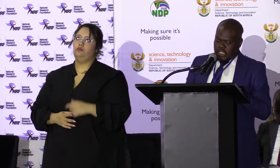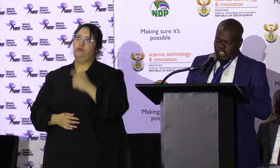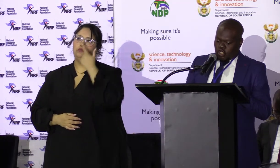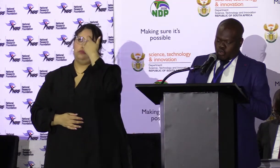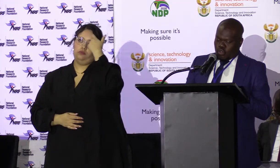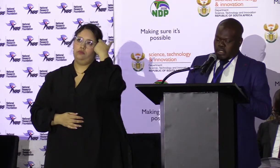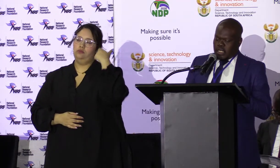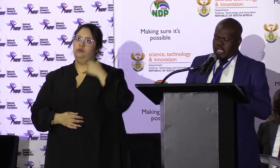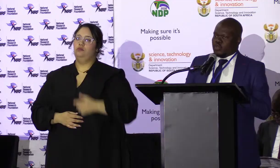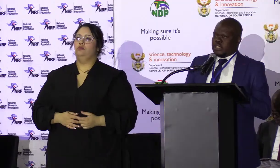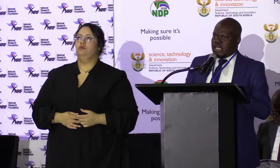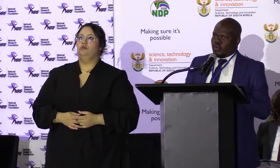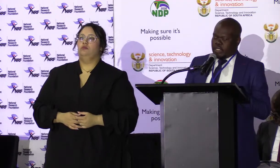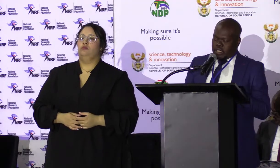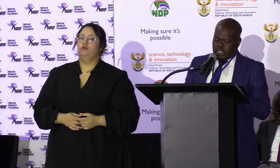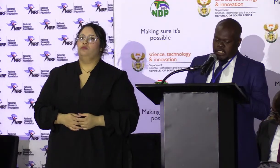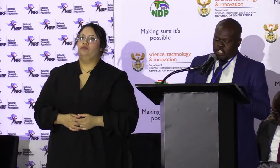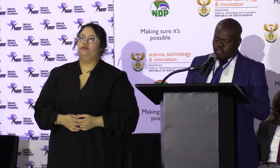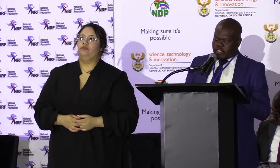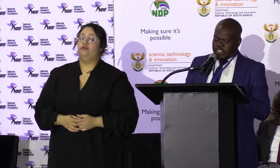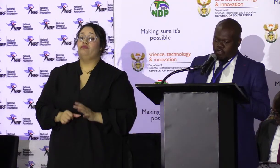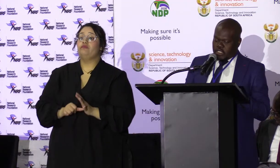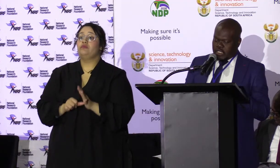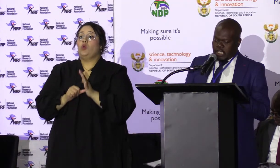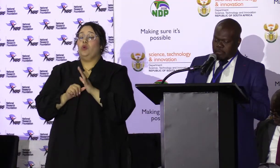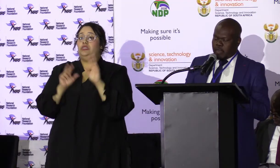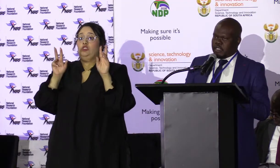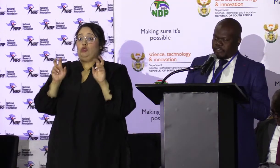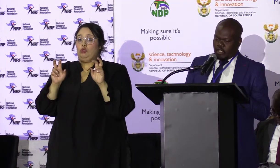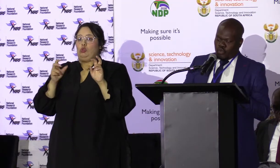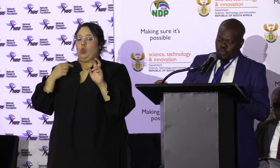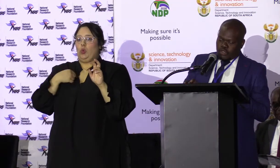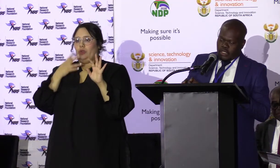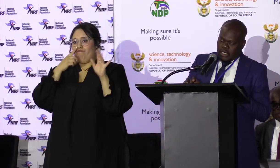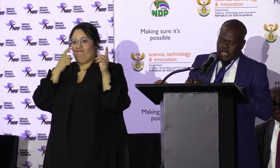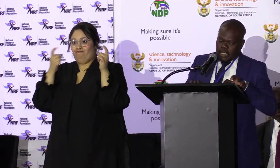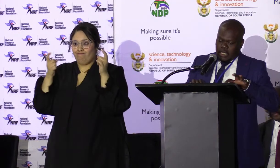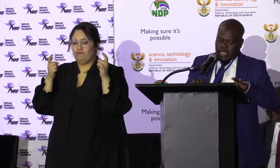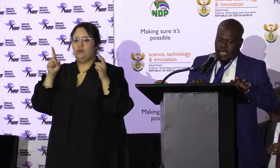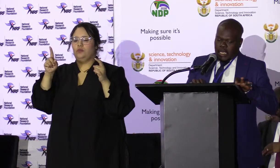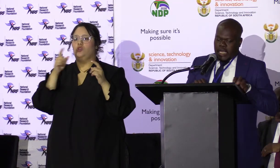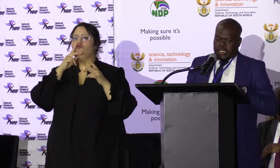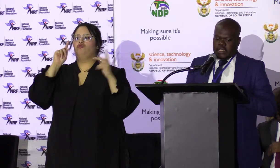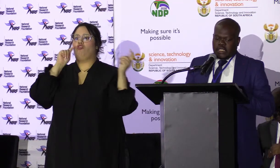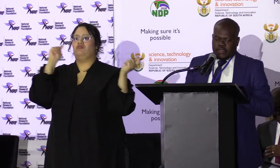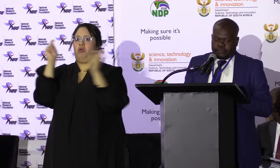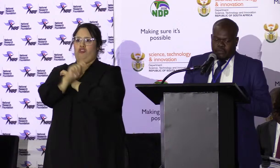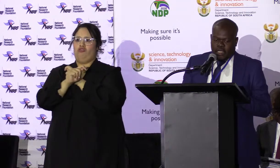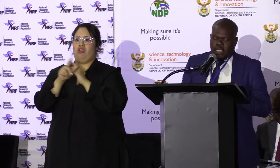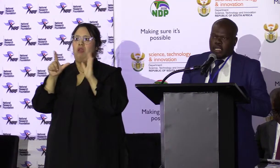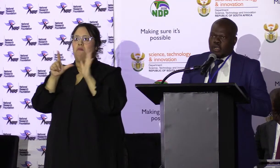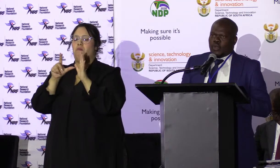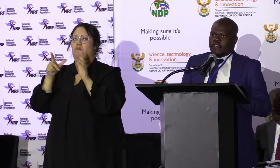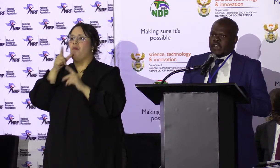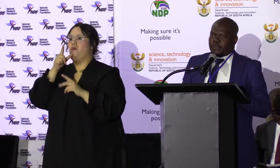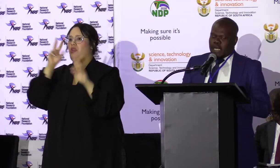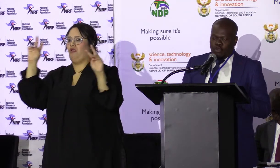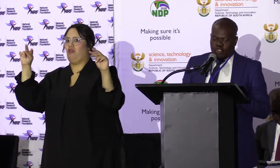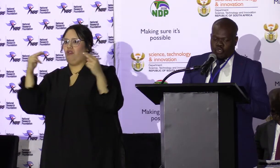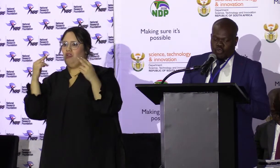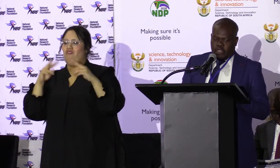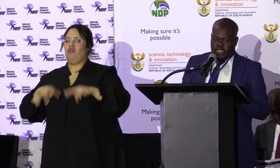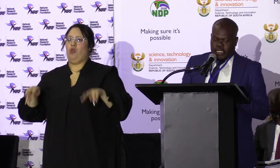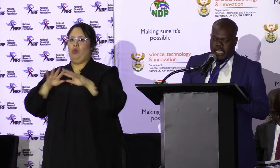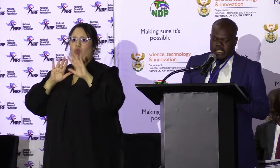One of the key issues that we deal with is the issue of transformation in the public domain. And we are